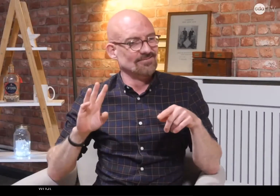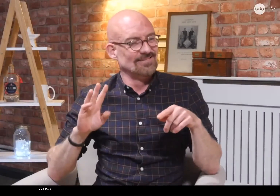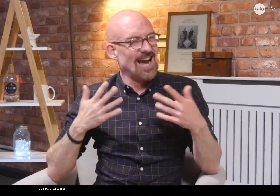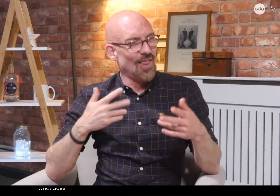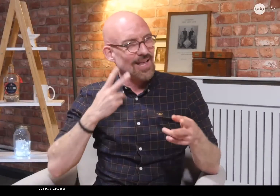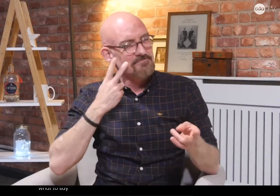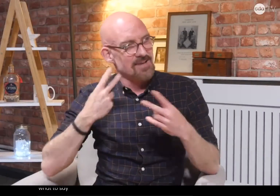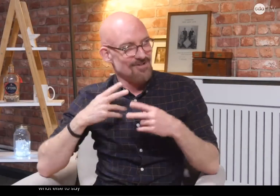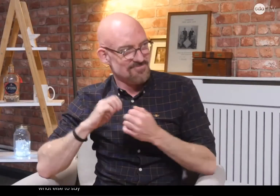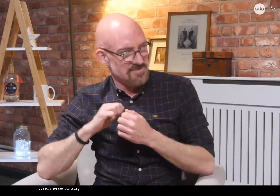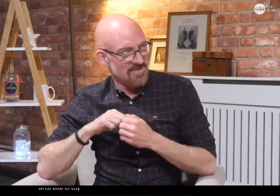it.